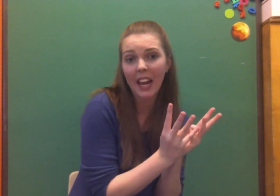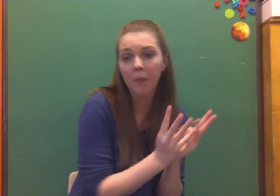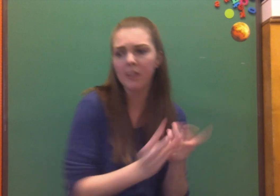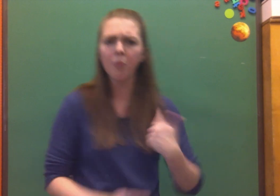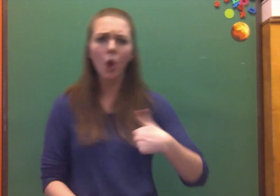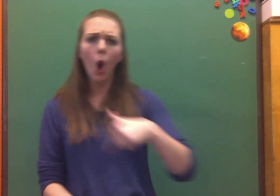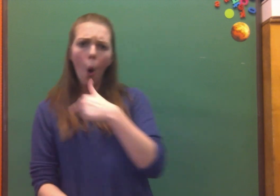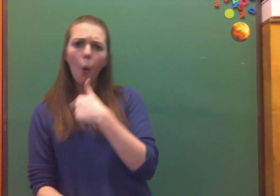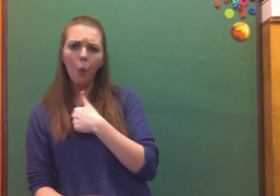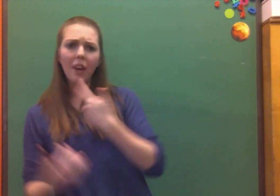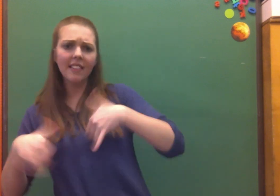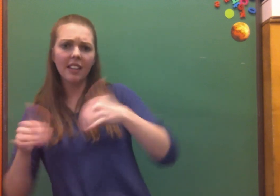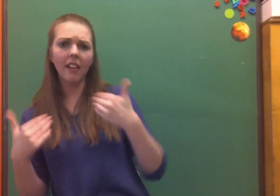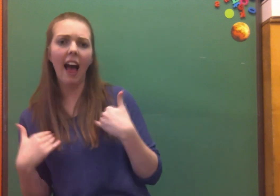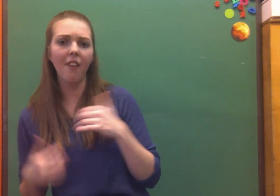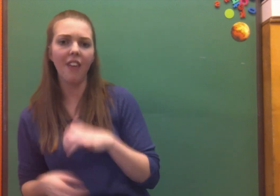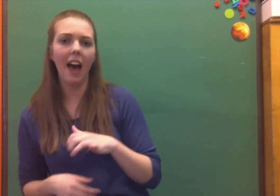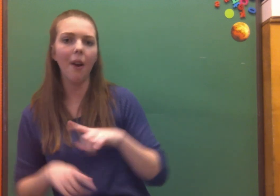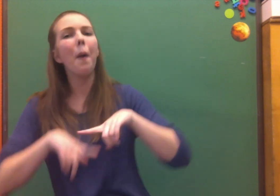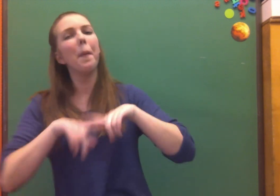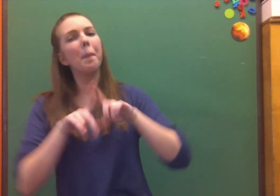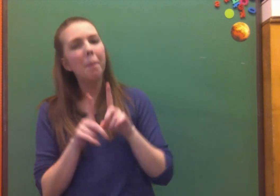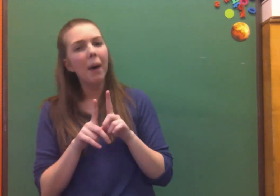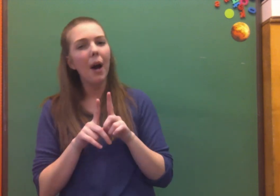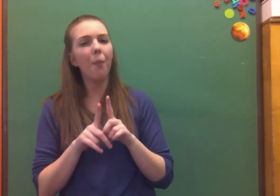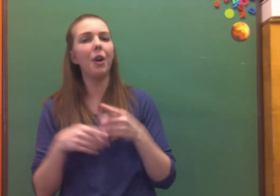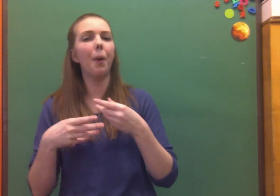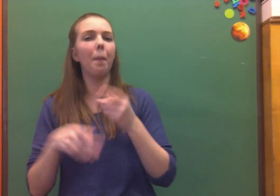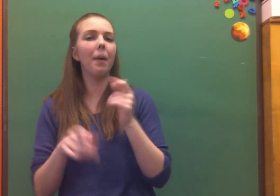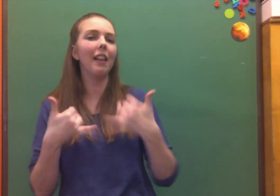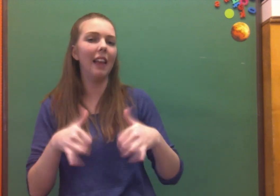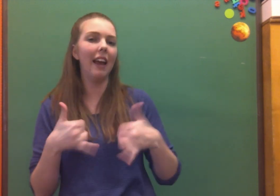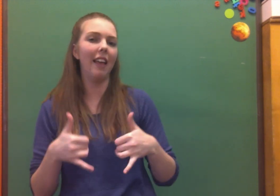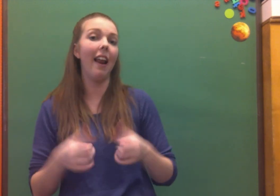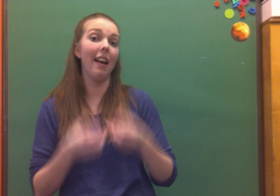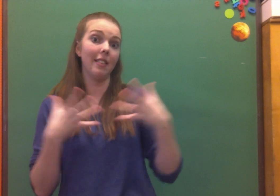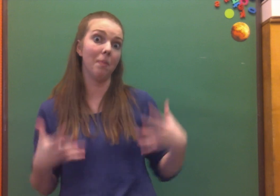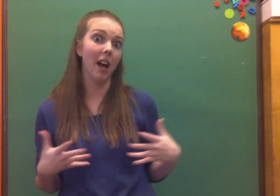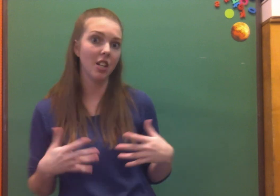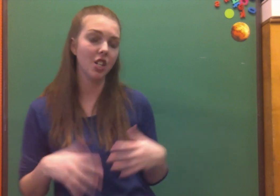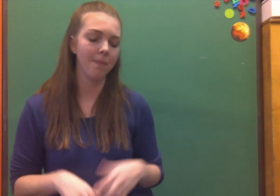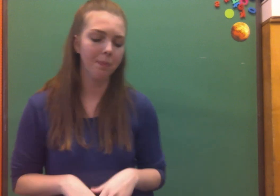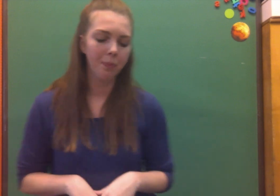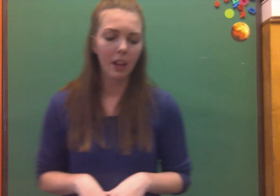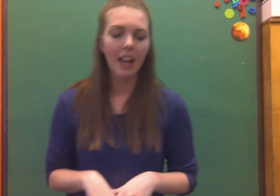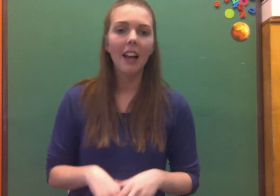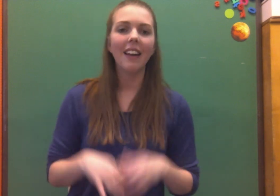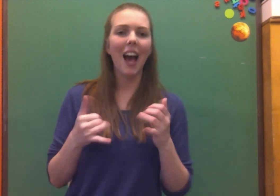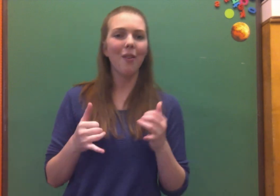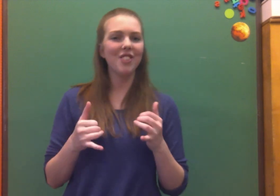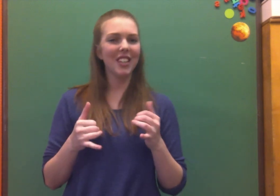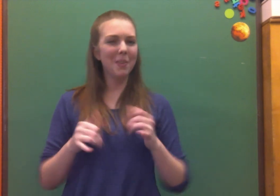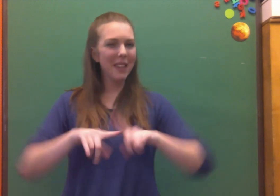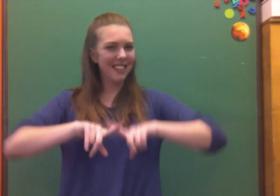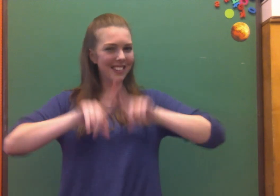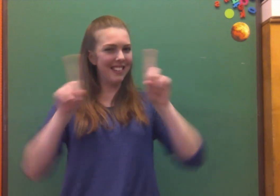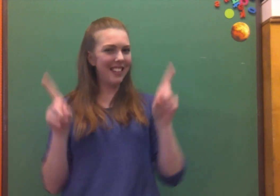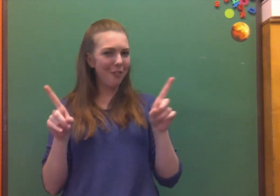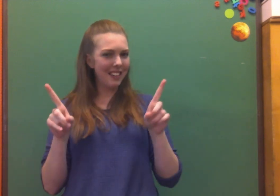games. We still have that, but we don't play that as much. Now, just because there's